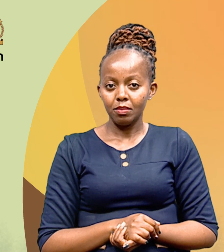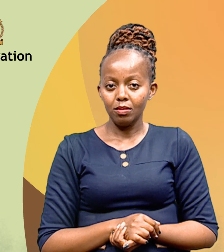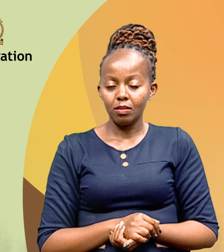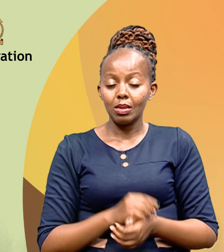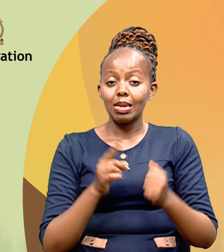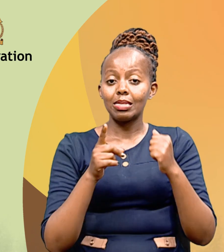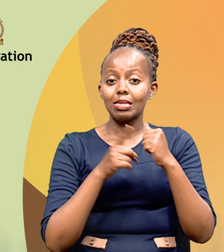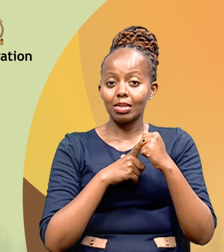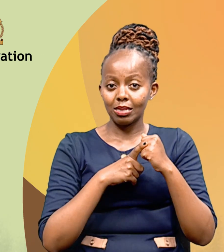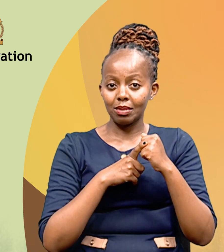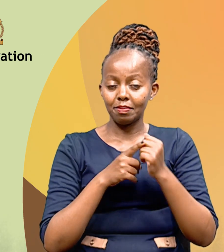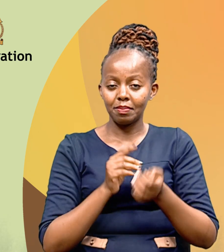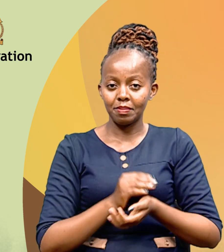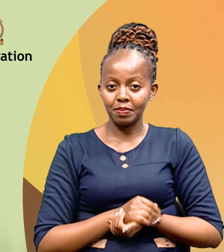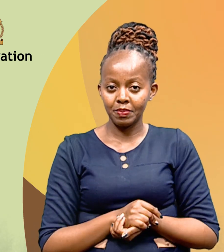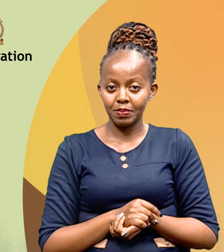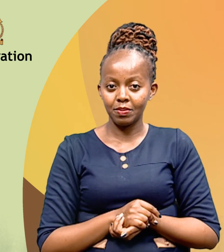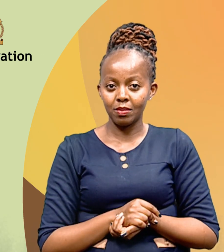6.